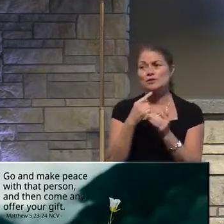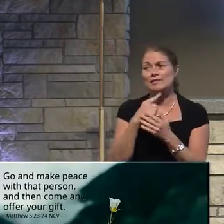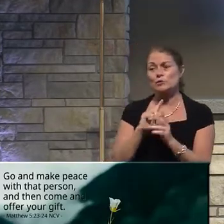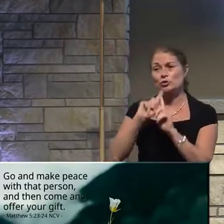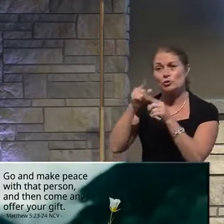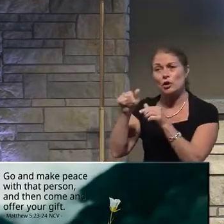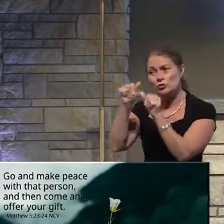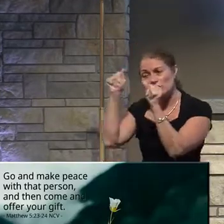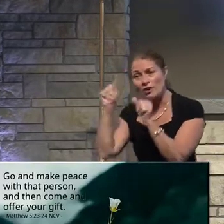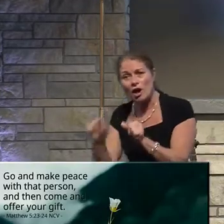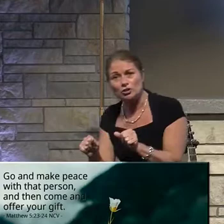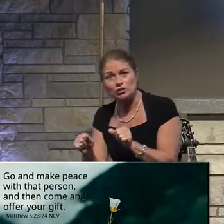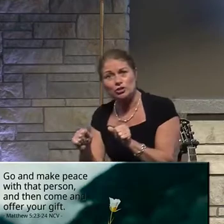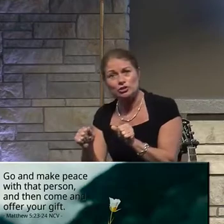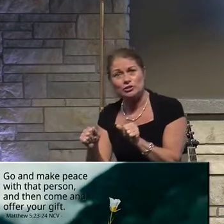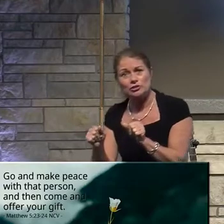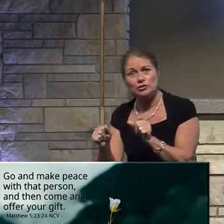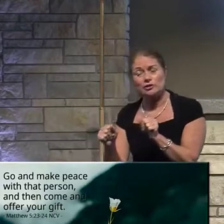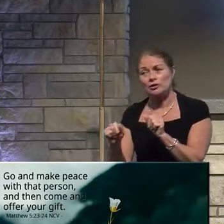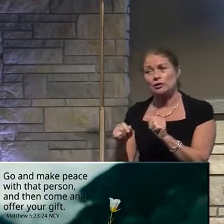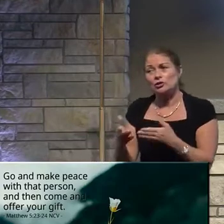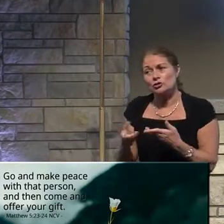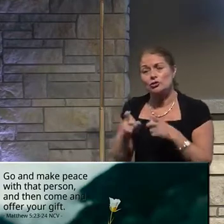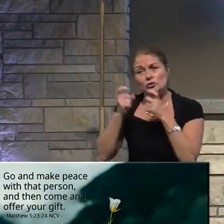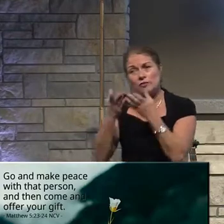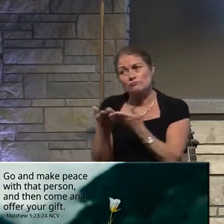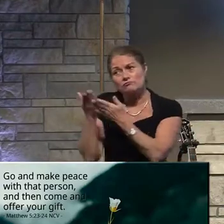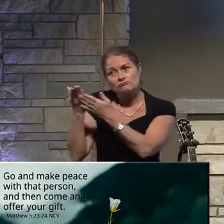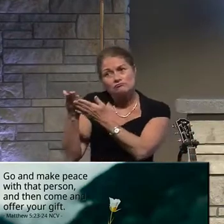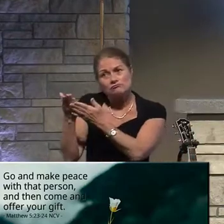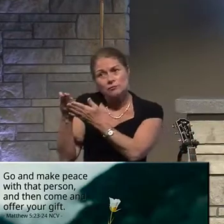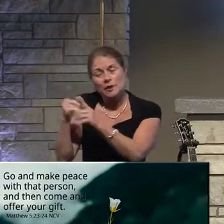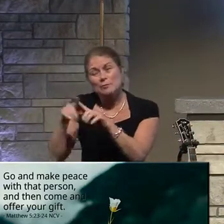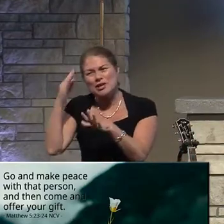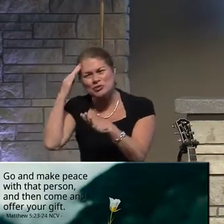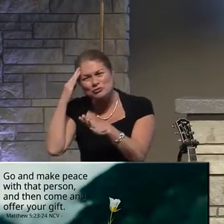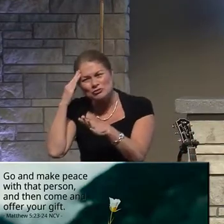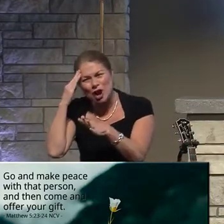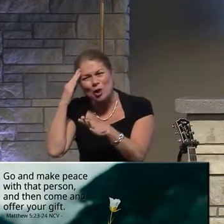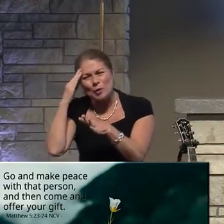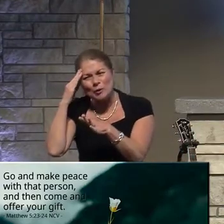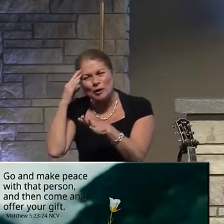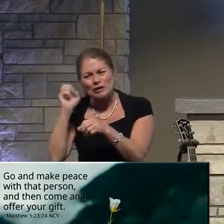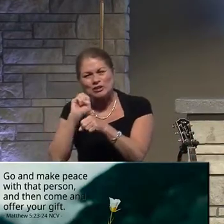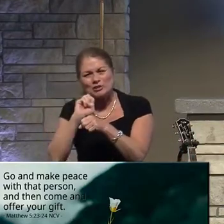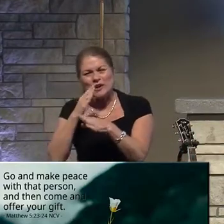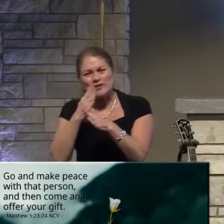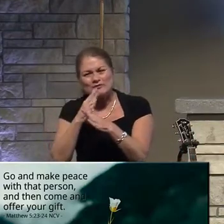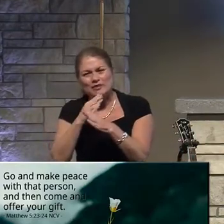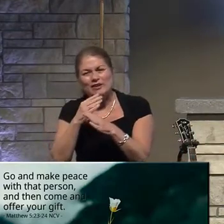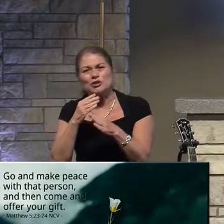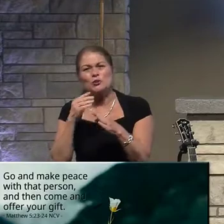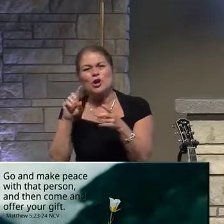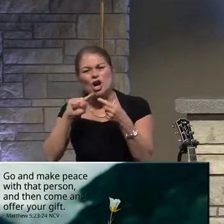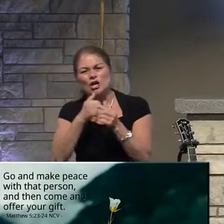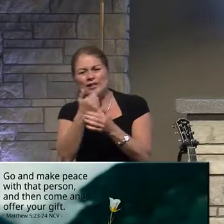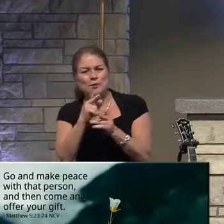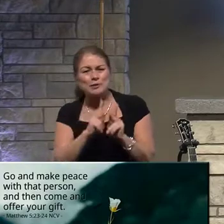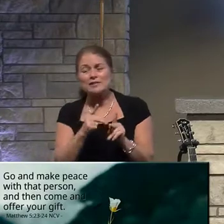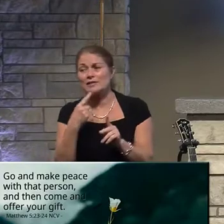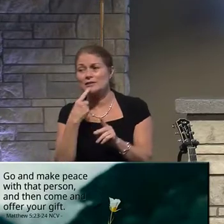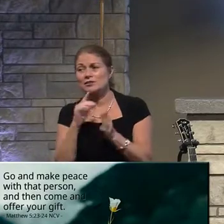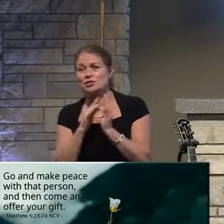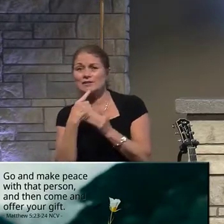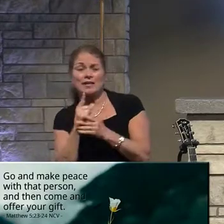gift and you recognize the fact that you caused offense with somebody, he said, go and make peace with that person and